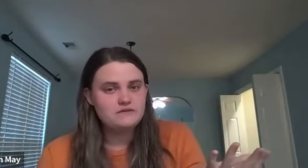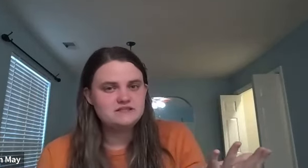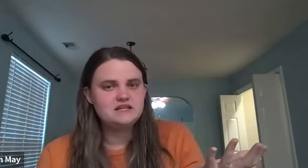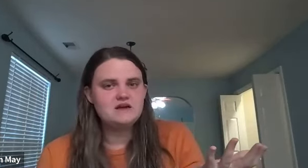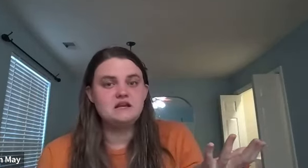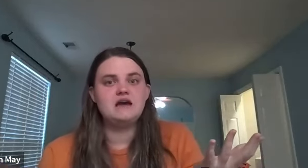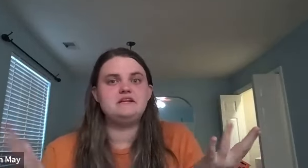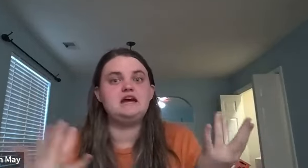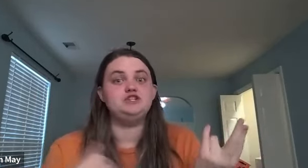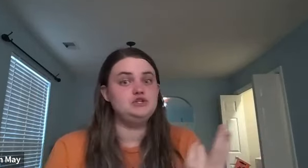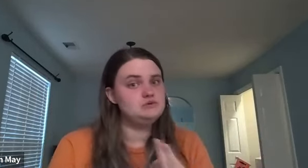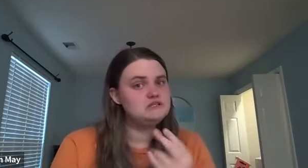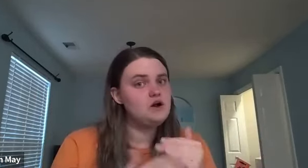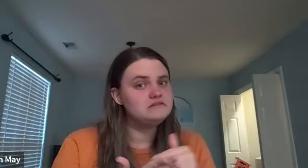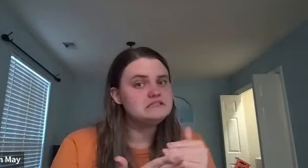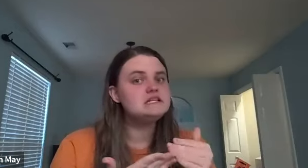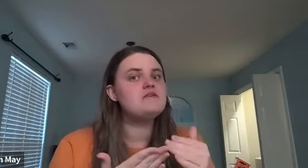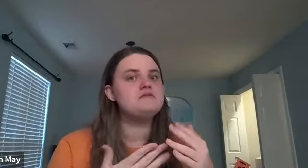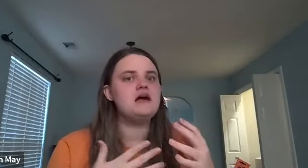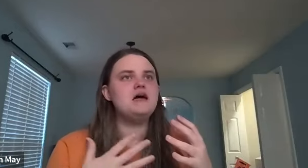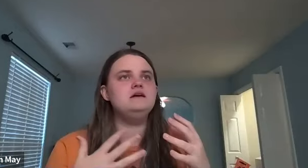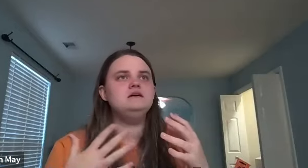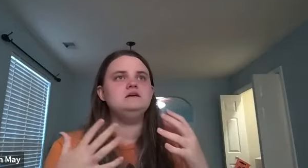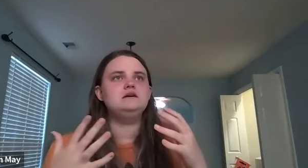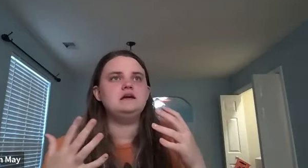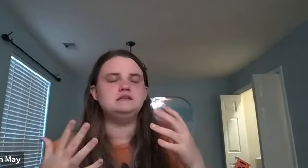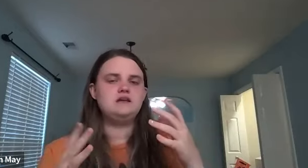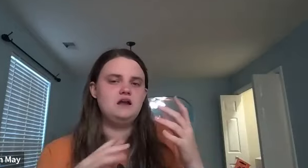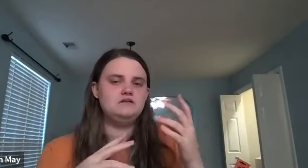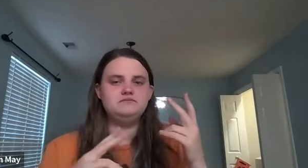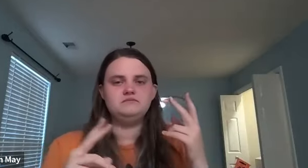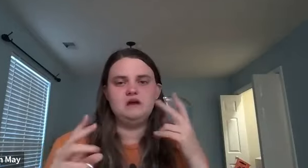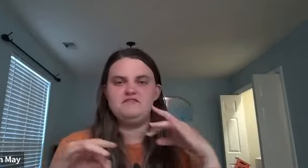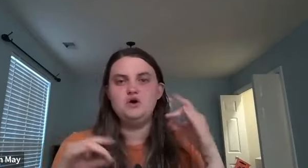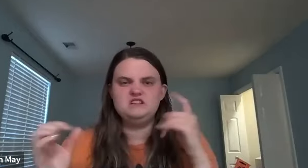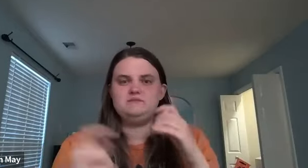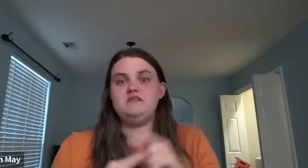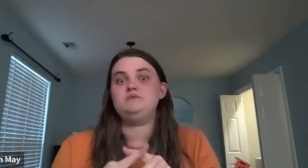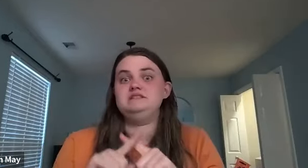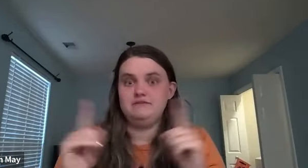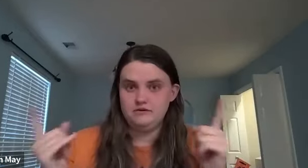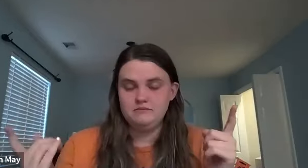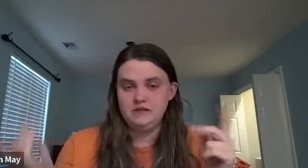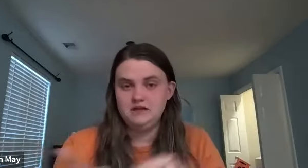often enough and haven't had to use it often enough that it's kind of, I've noticed something that was a different meaning